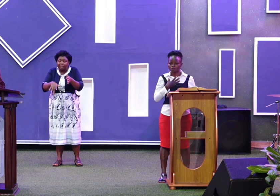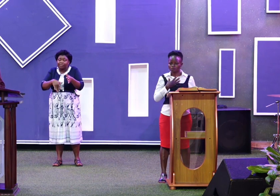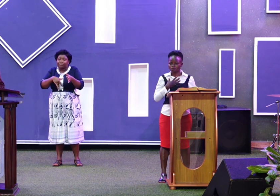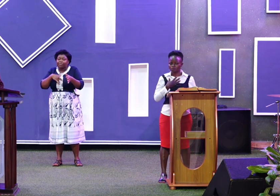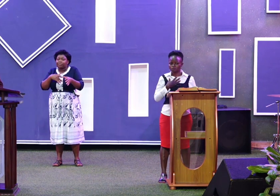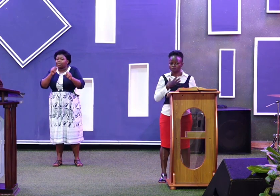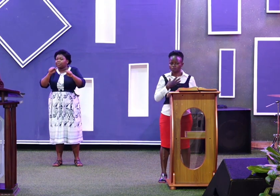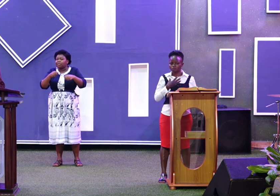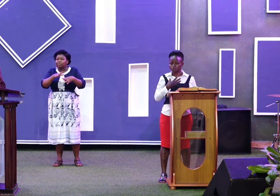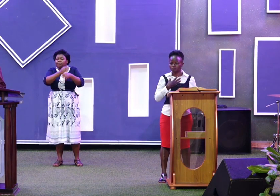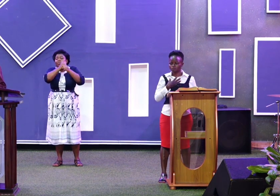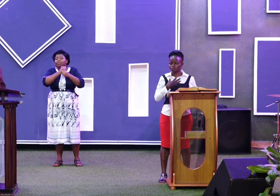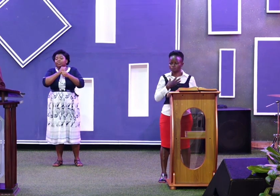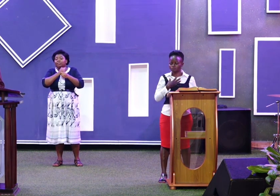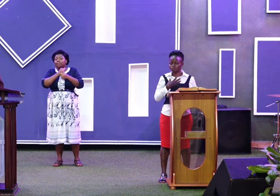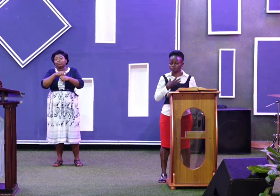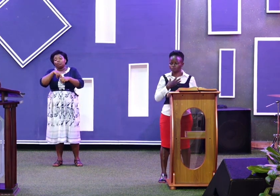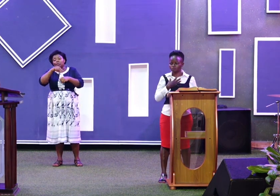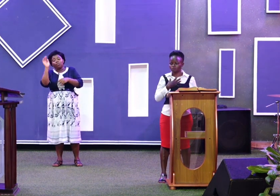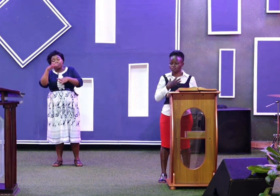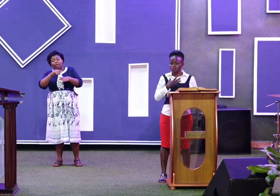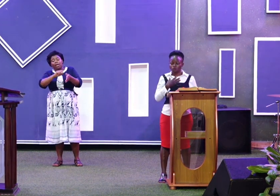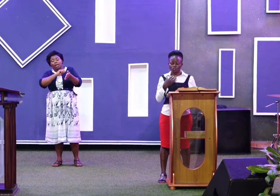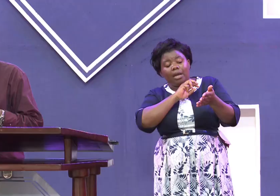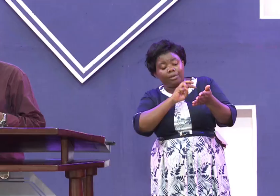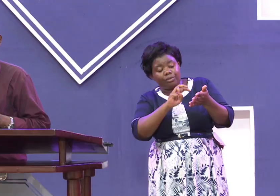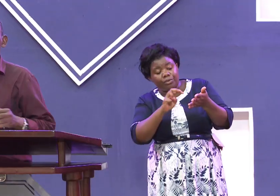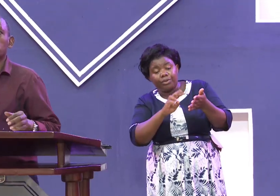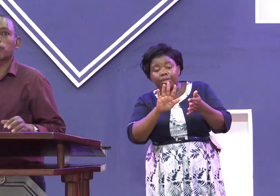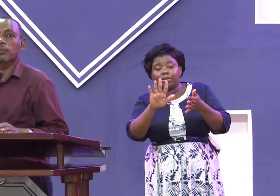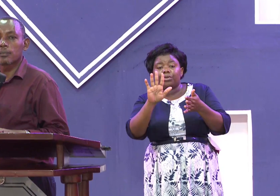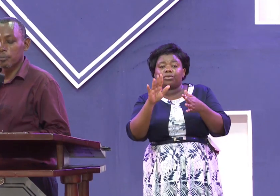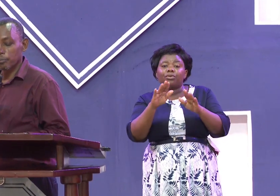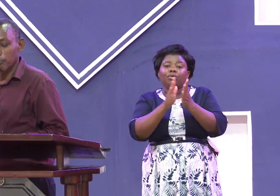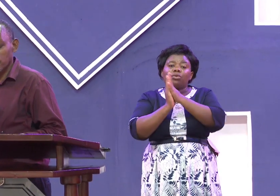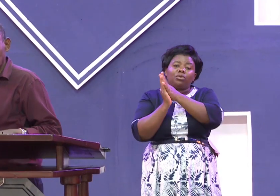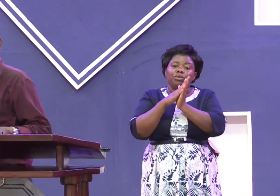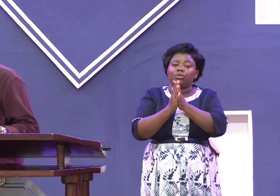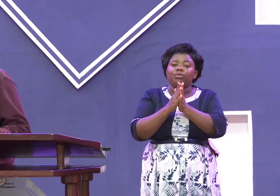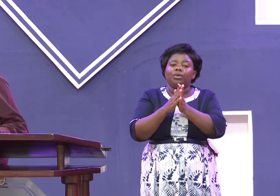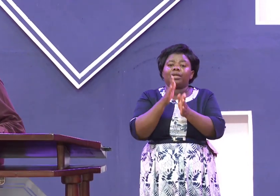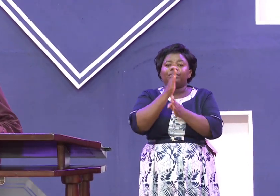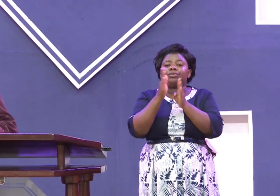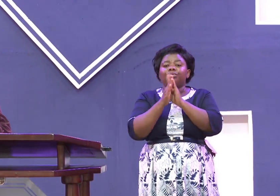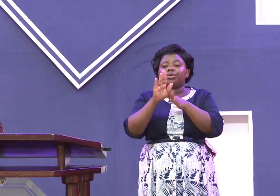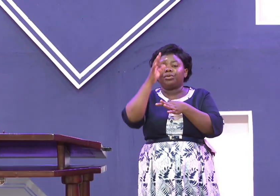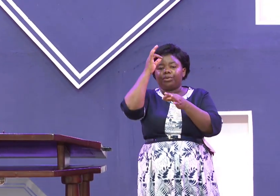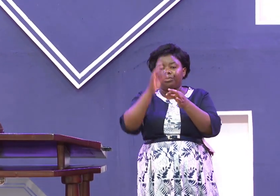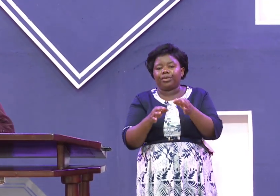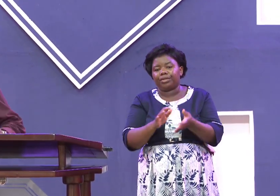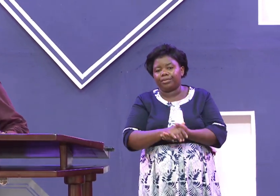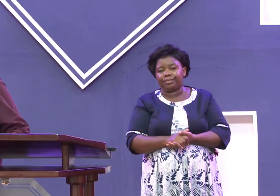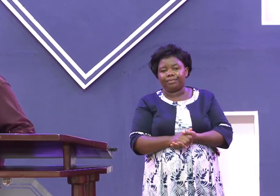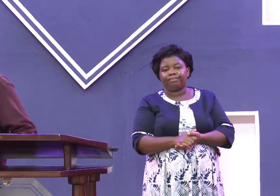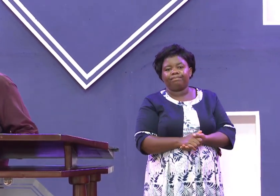okubujja mu Katonda. Dayo some ebyo bijja kuzimba okukiriza kwo. When you feel like you're trying to get discouraged and your faith is